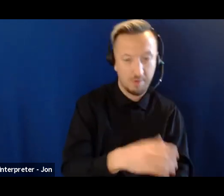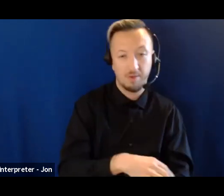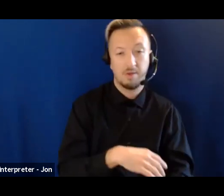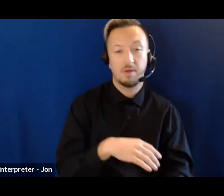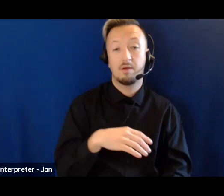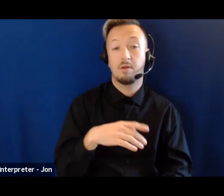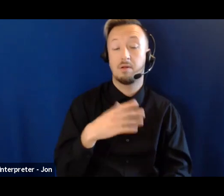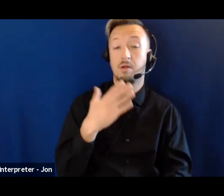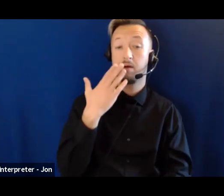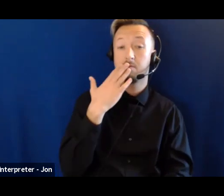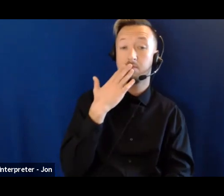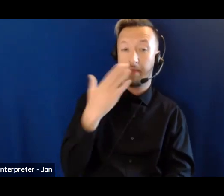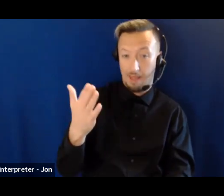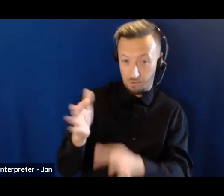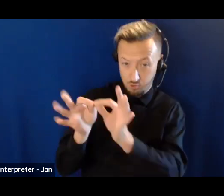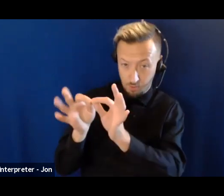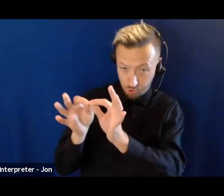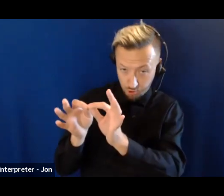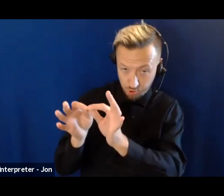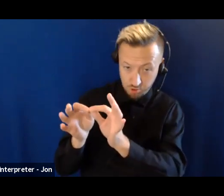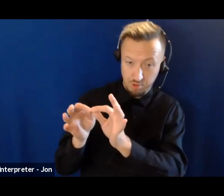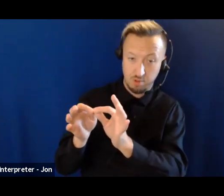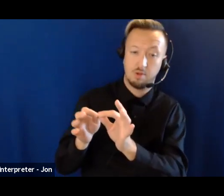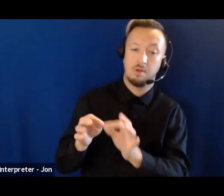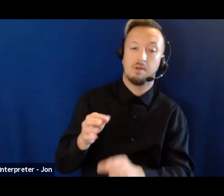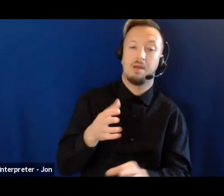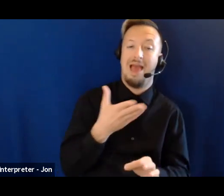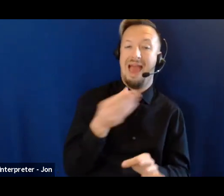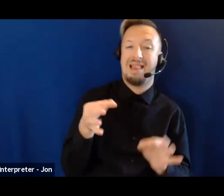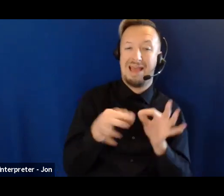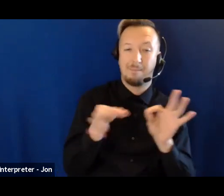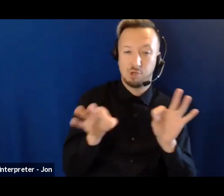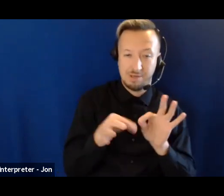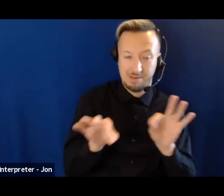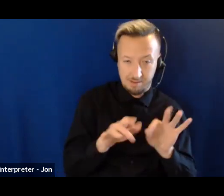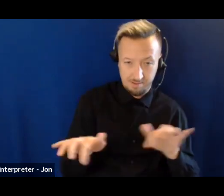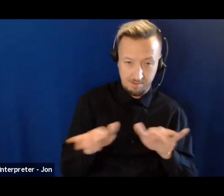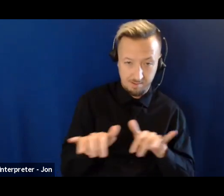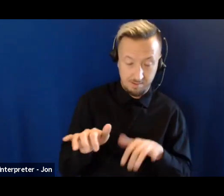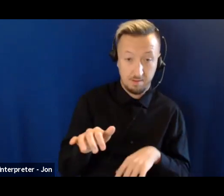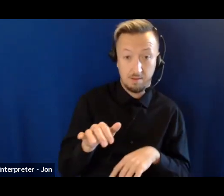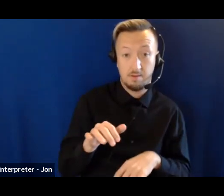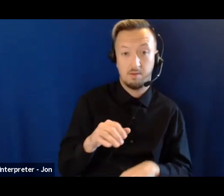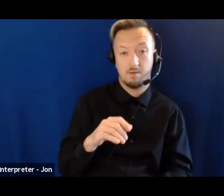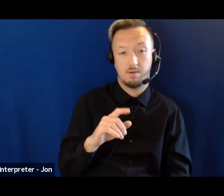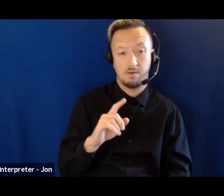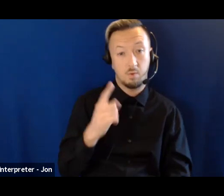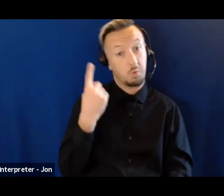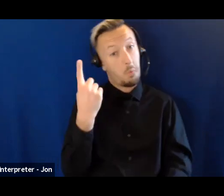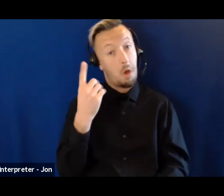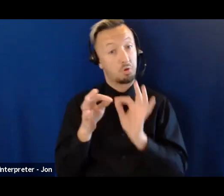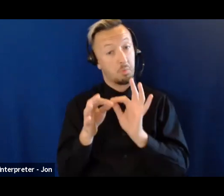Thank you to our interpreter, our captioner. We only need to have one interpreter, so that